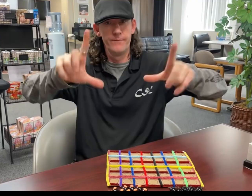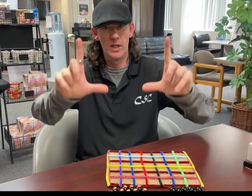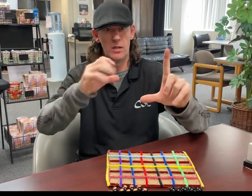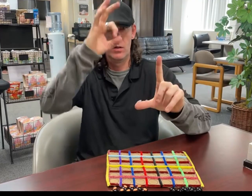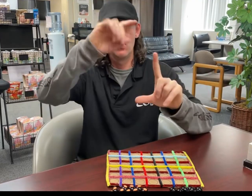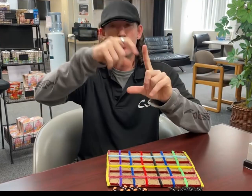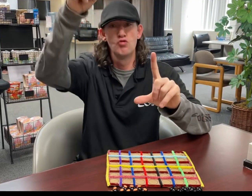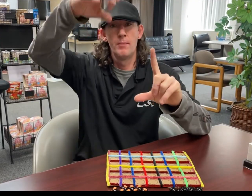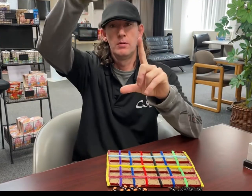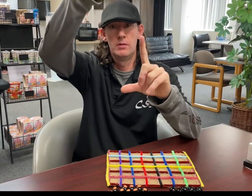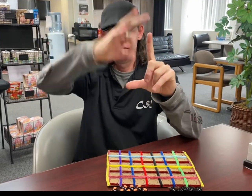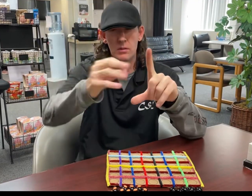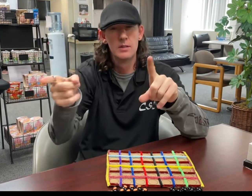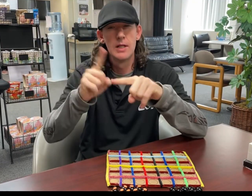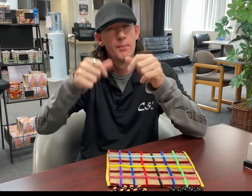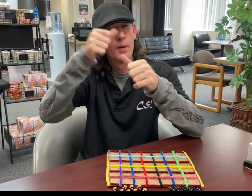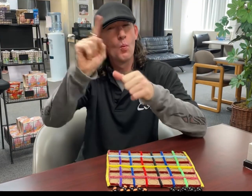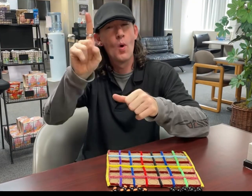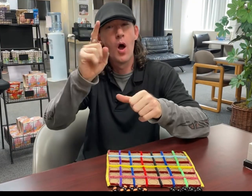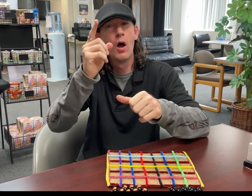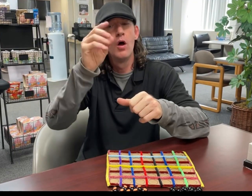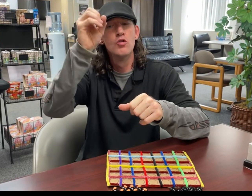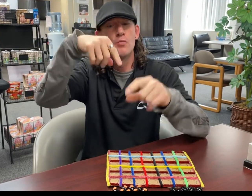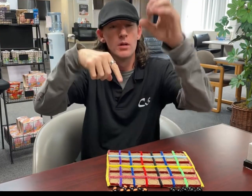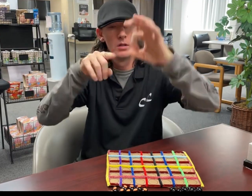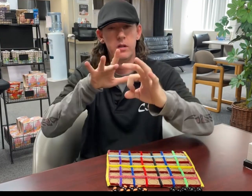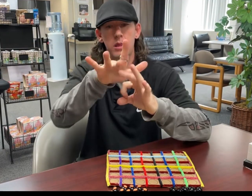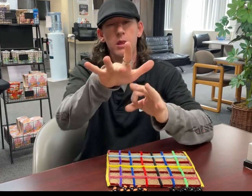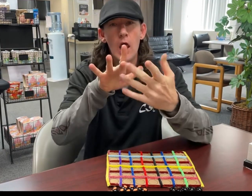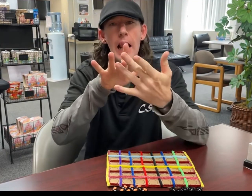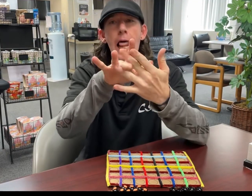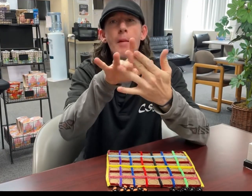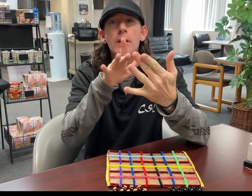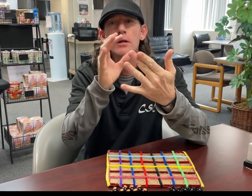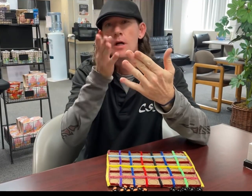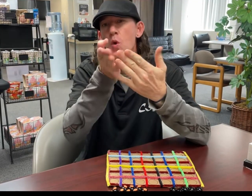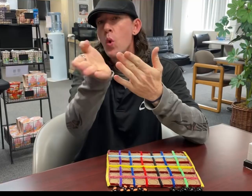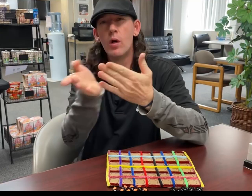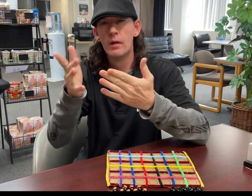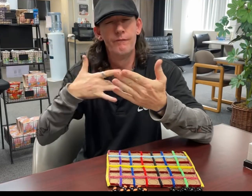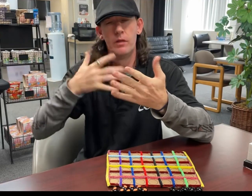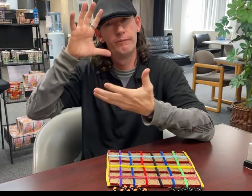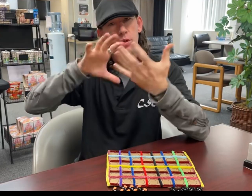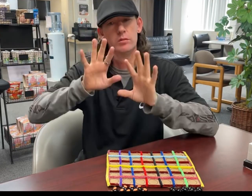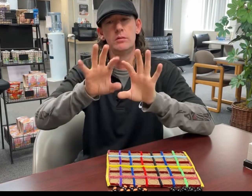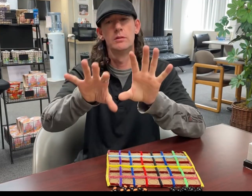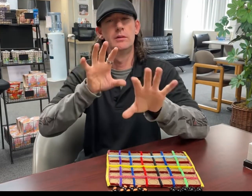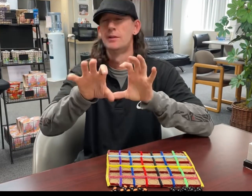vertical board. But for someone who's deafblind, doing that makes it very hard because it's hard to remember who dropped which, where. You put your